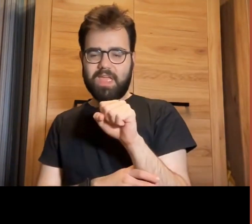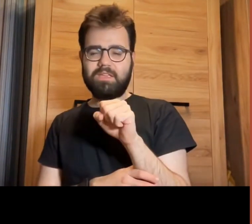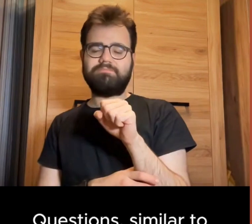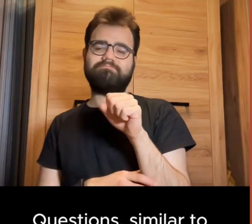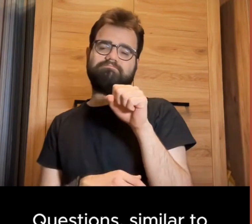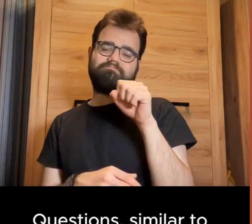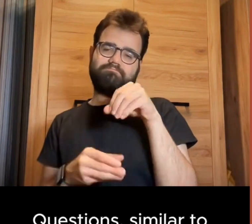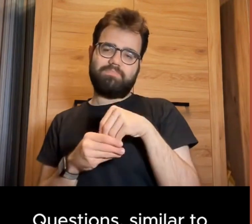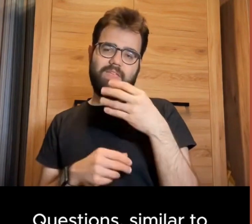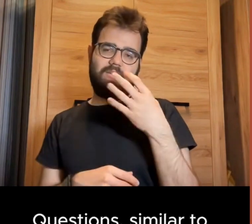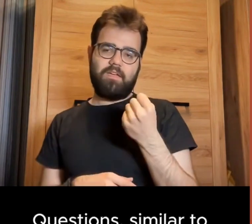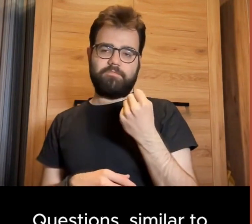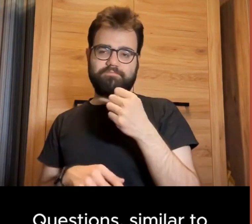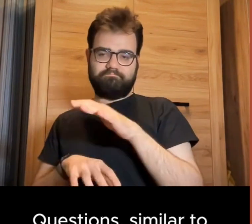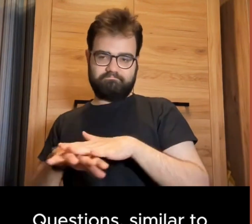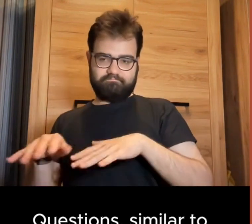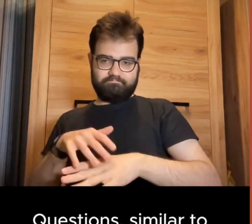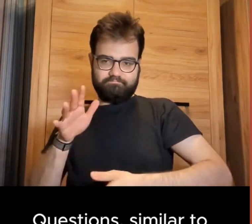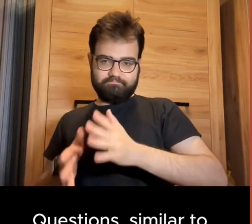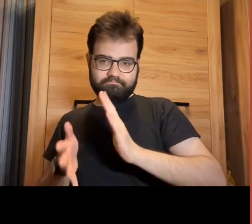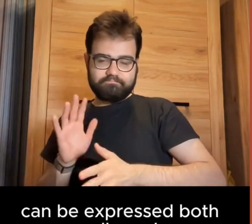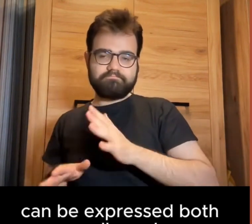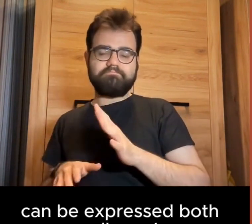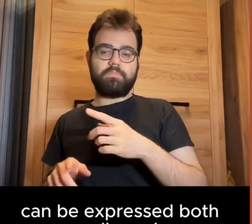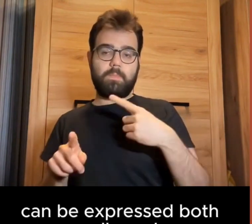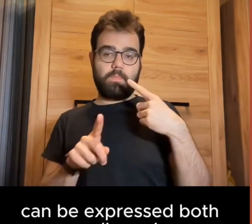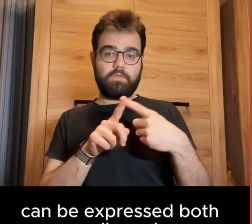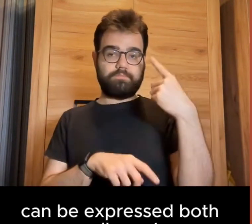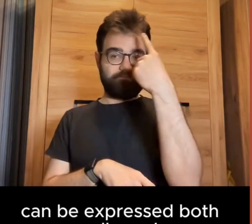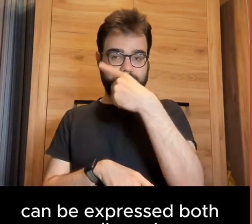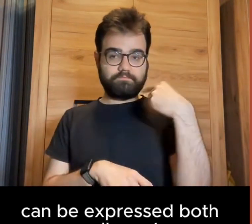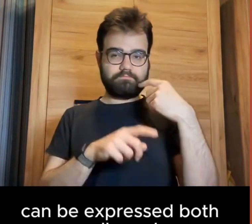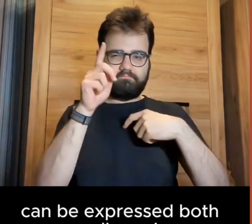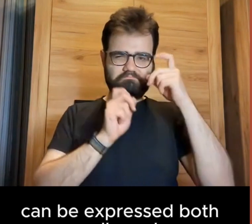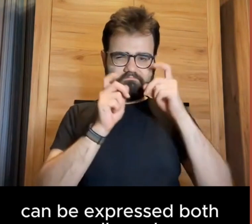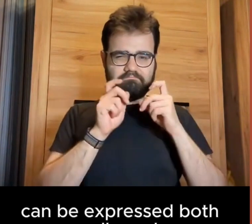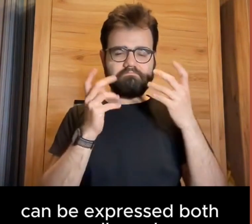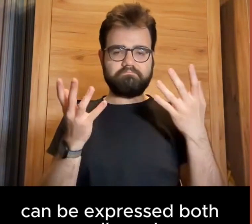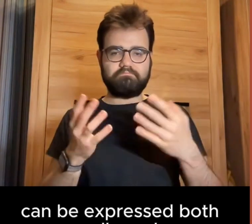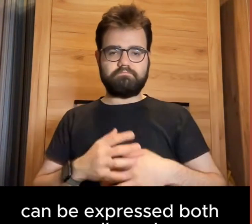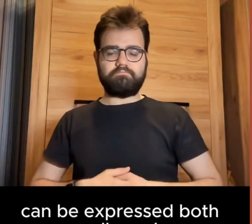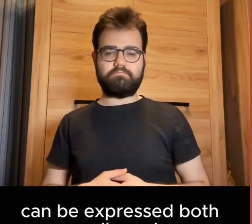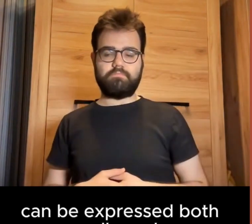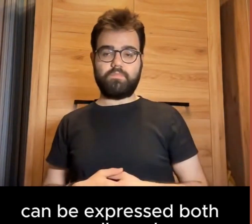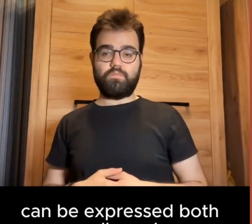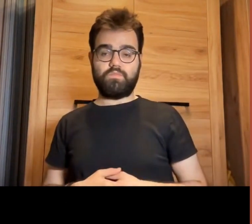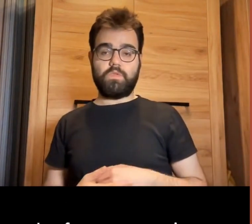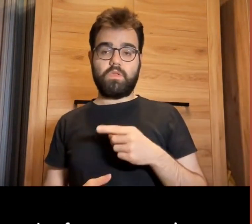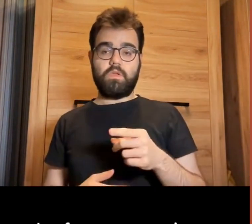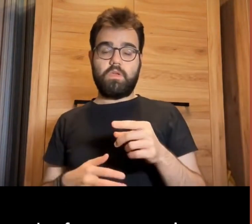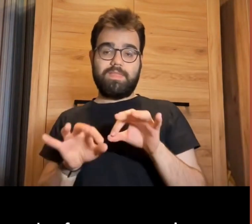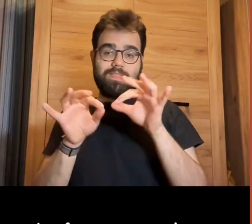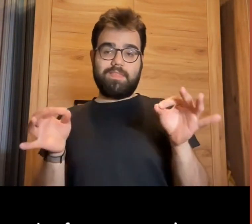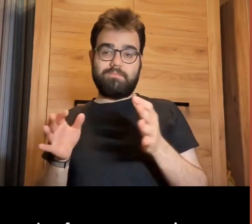non-manual markers. And usually the question words are put at the